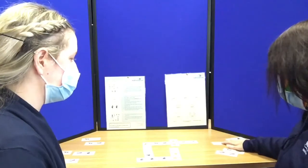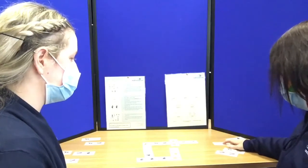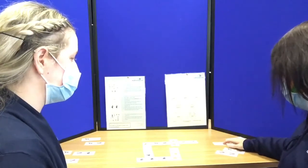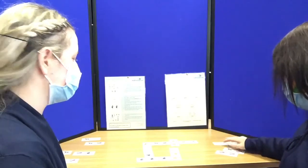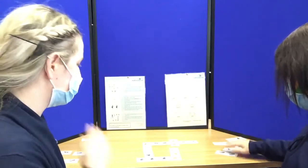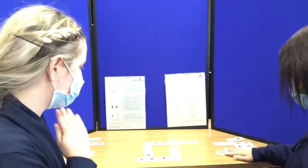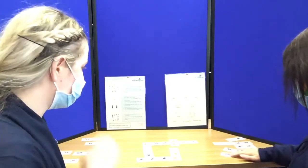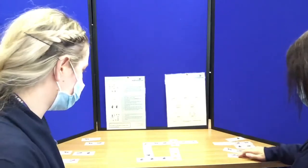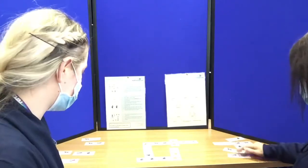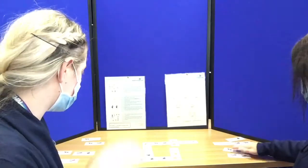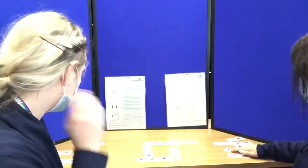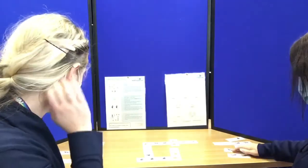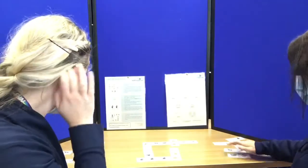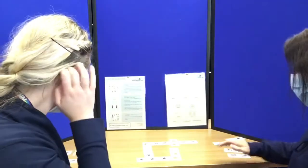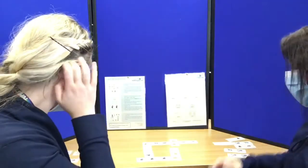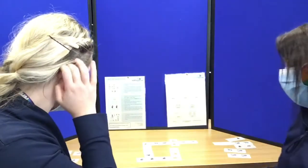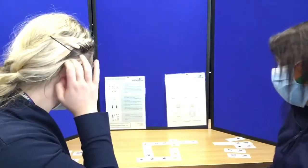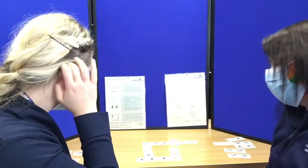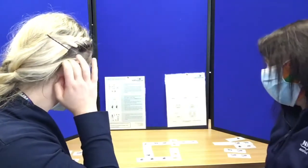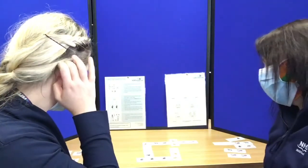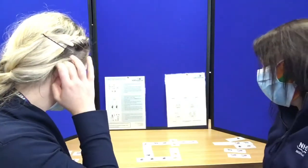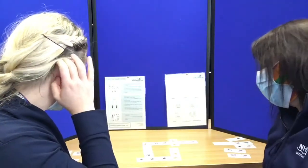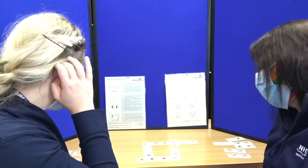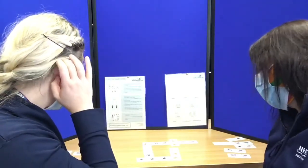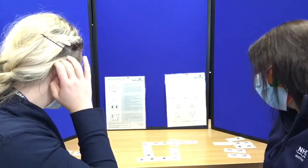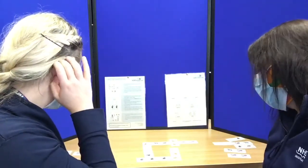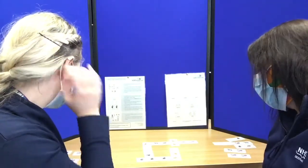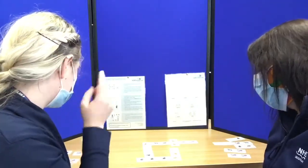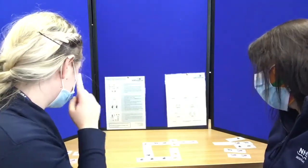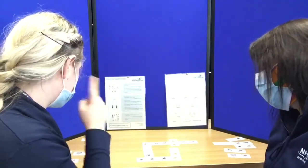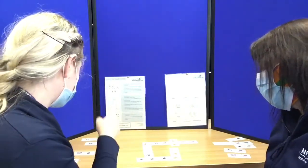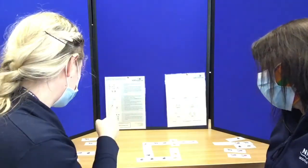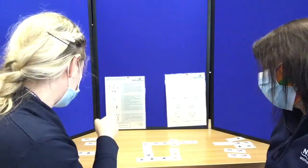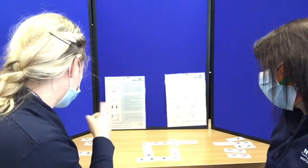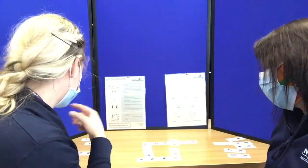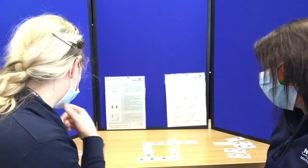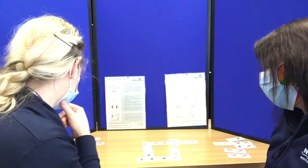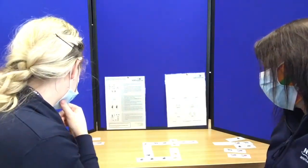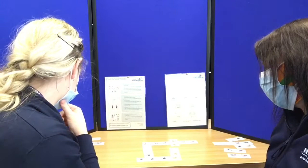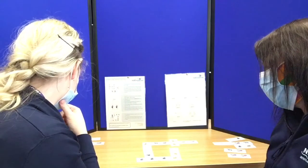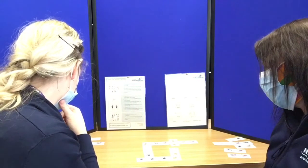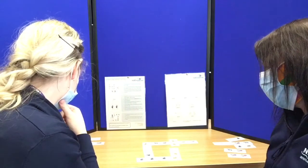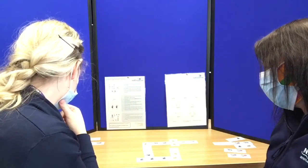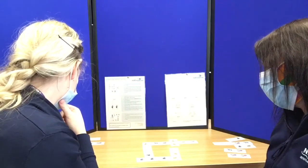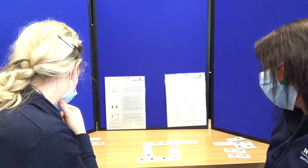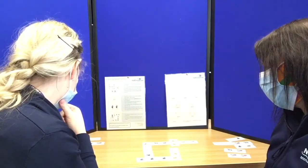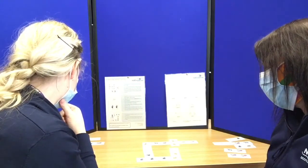that's not too bad. Let me see what I've got.